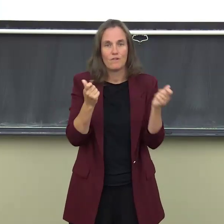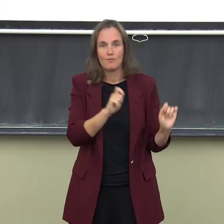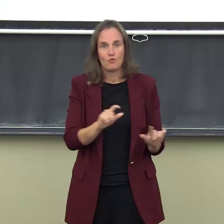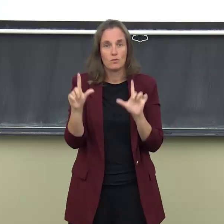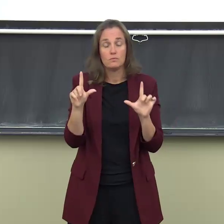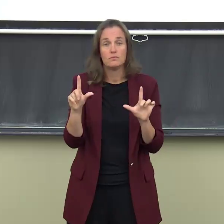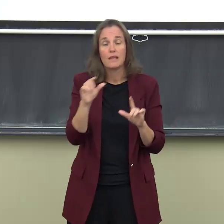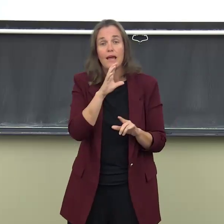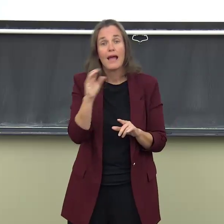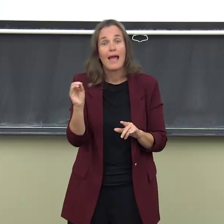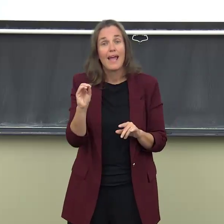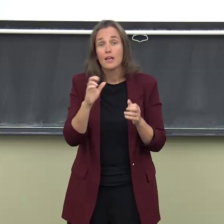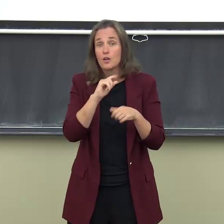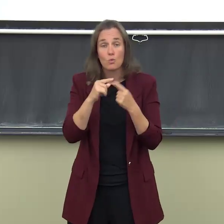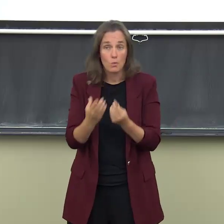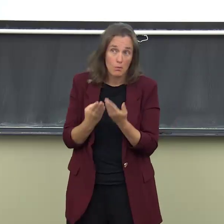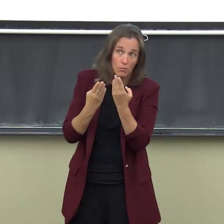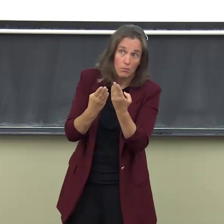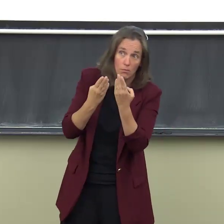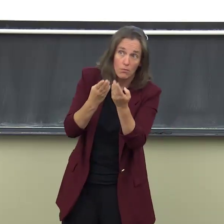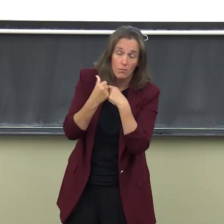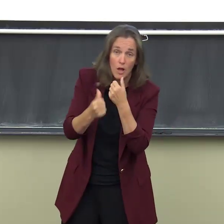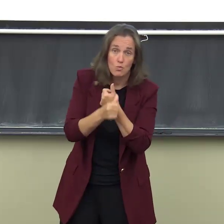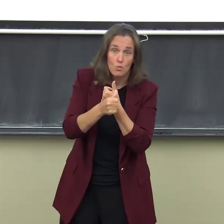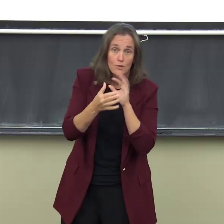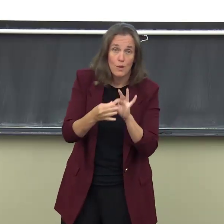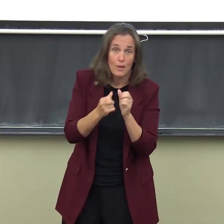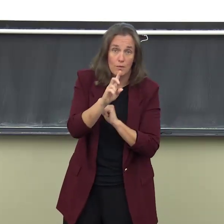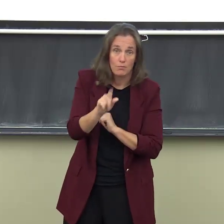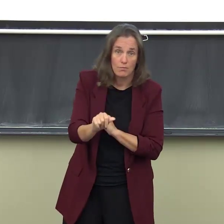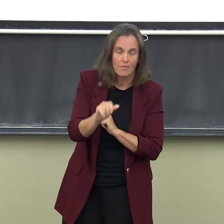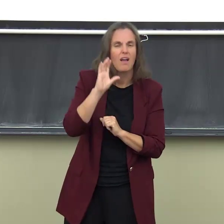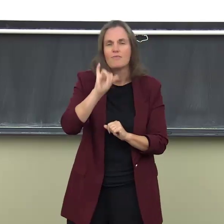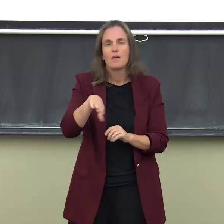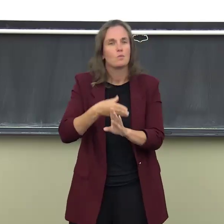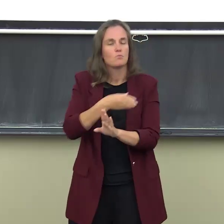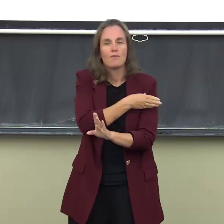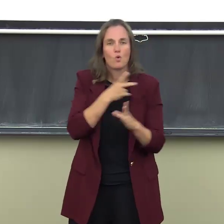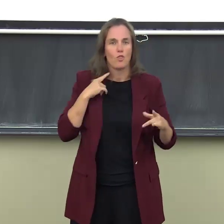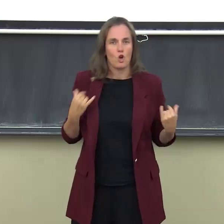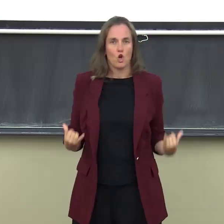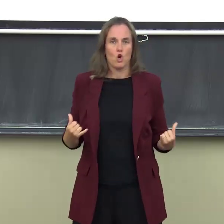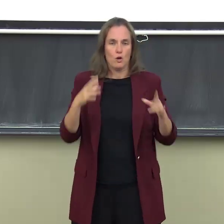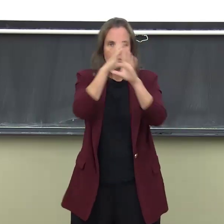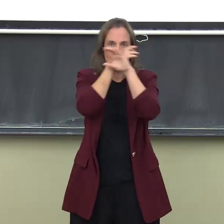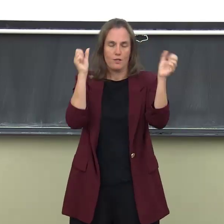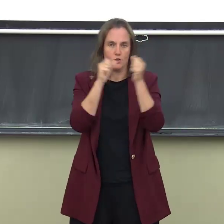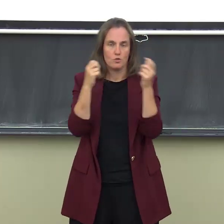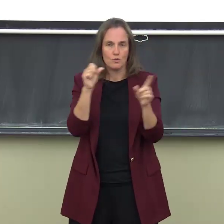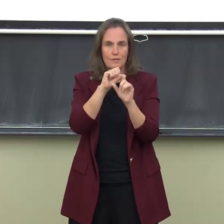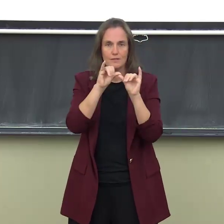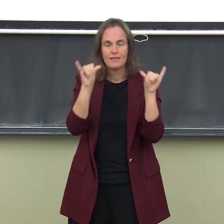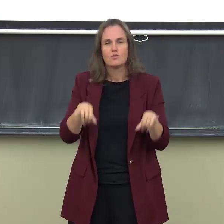And when we brought up a number of the risks related to disability, and this is before this administration, they were saying, well, that's